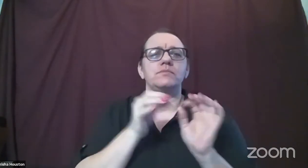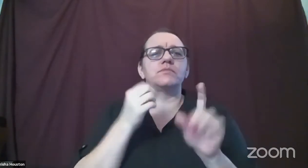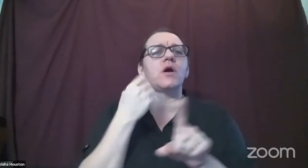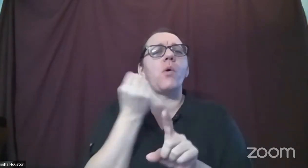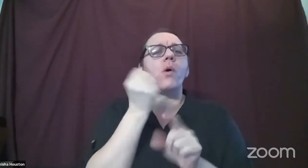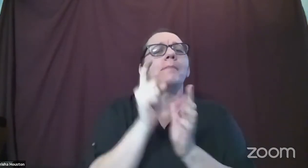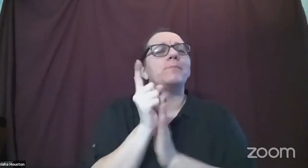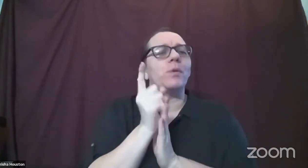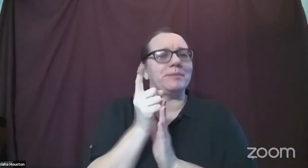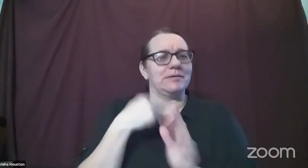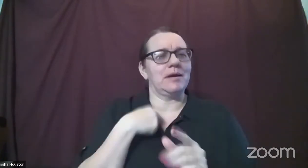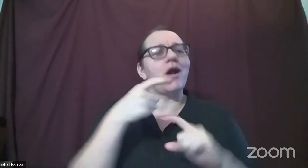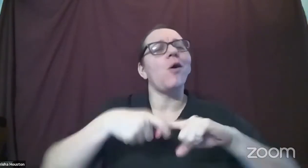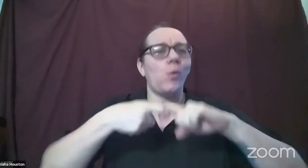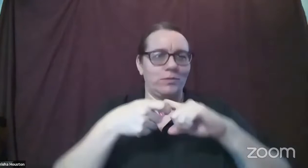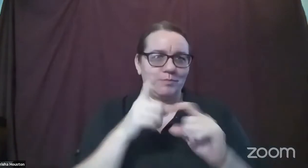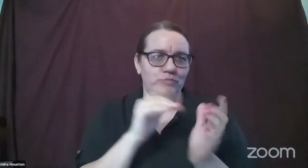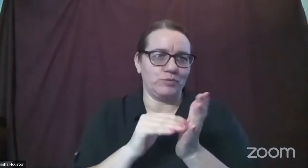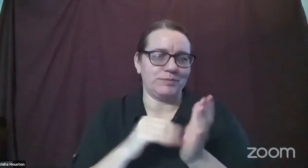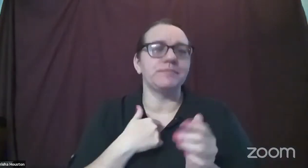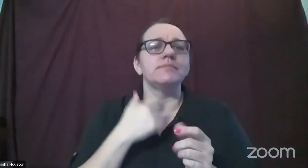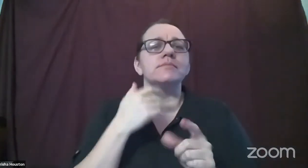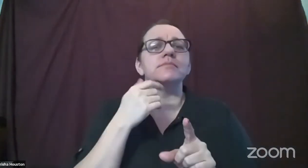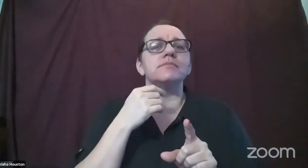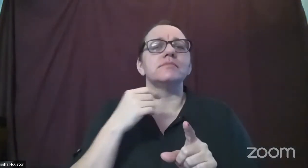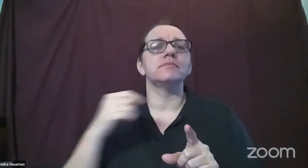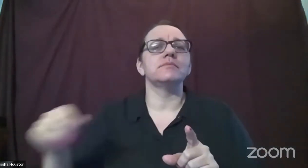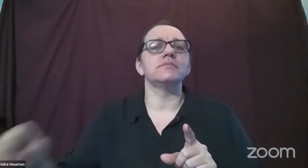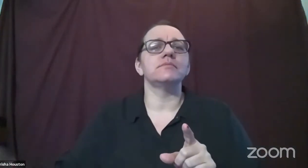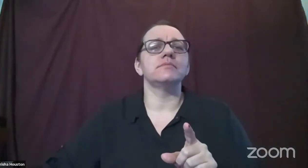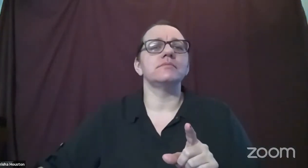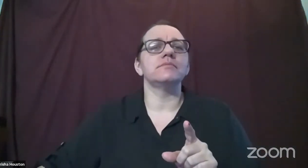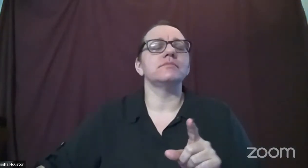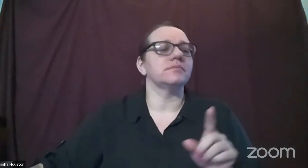And I'm just checking in why we, hang on just a moment.